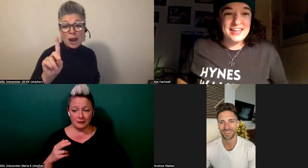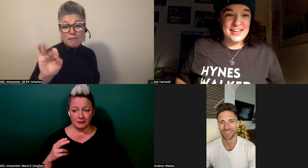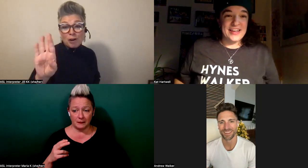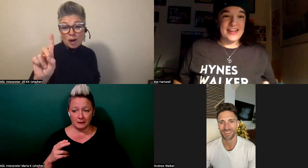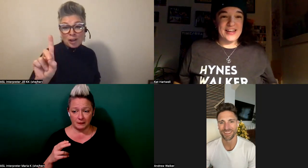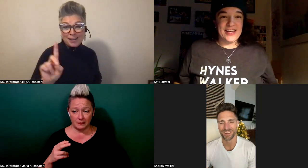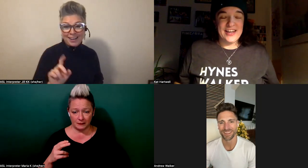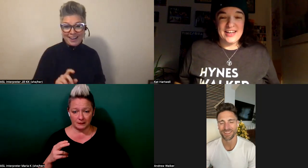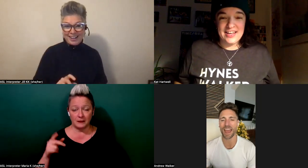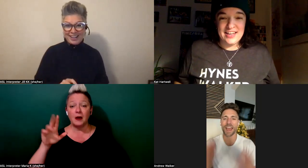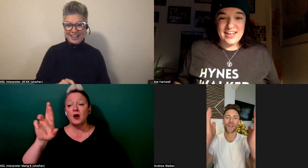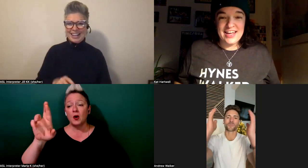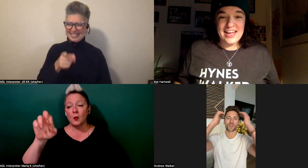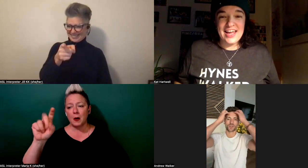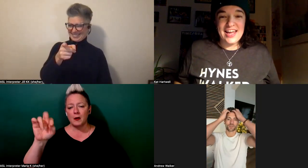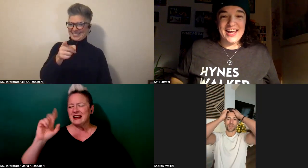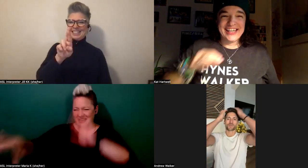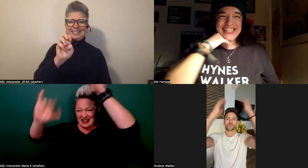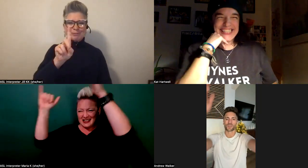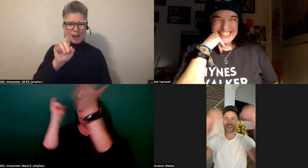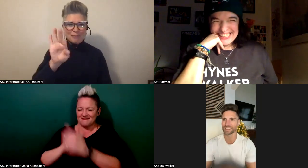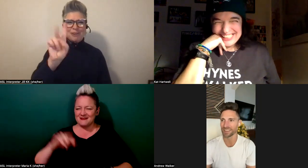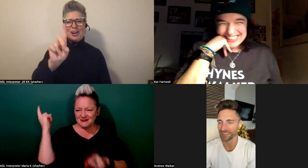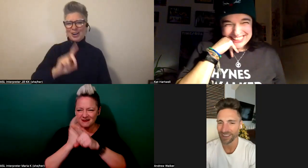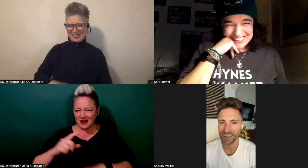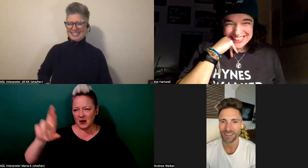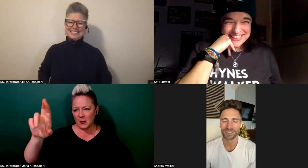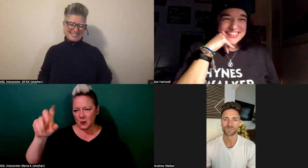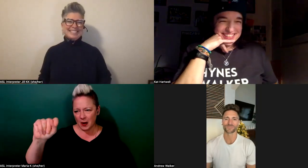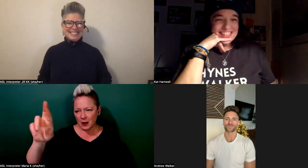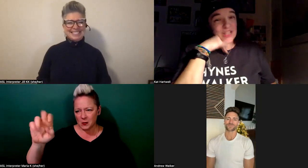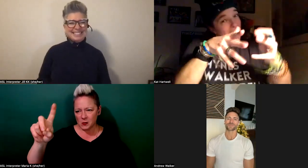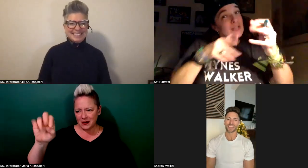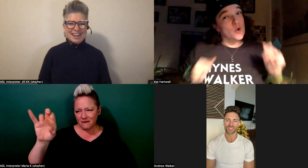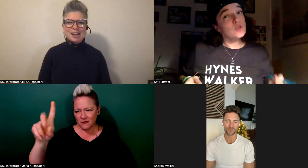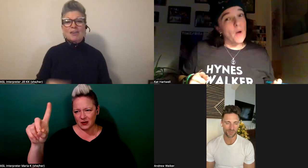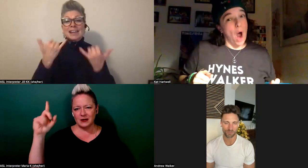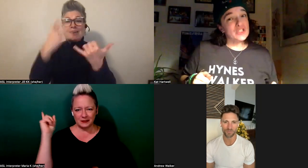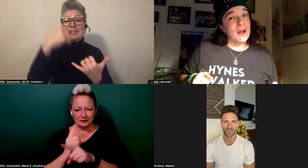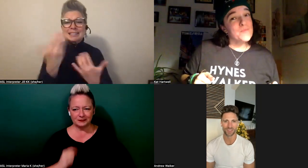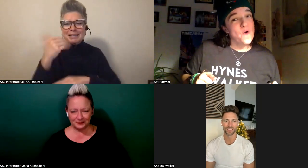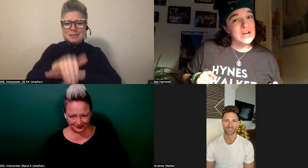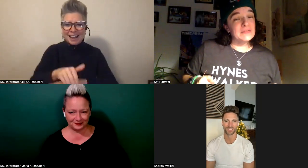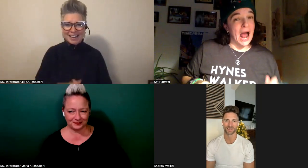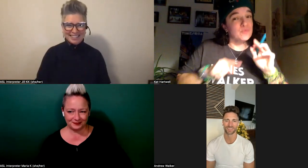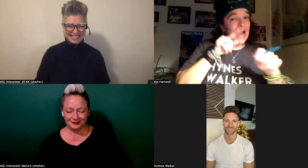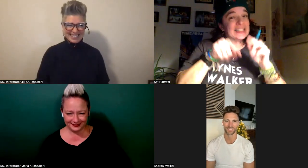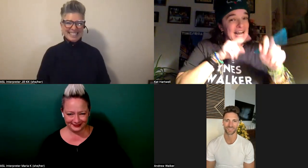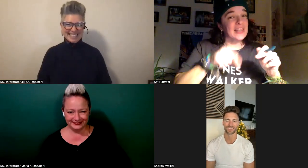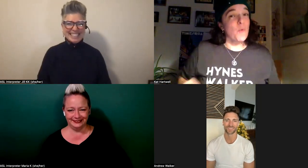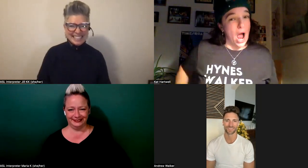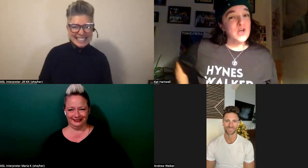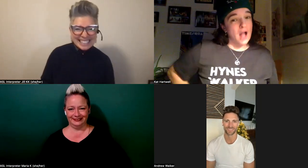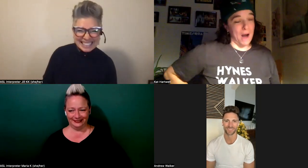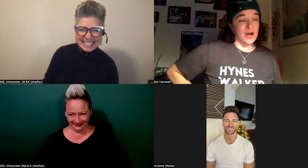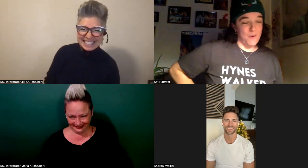Robert Redford. Redford. That's Redford. So they Thank do you. Go. Now you can sleep movies. tonight. I'm trying to